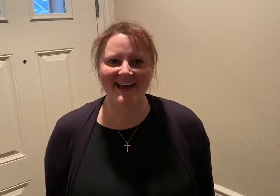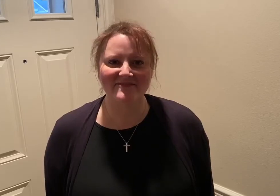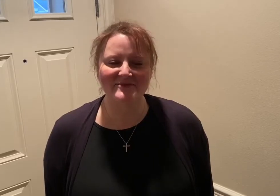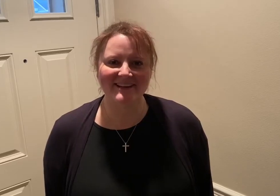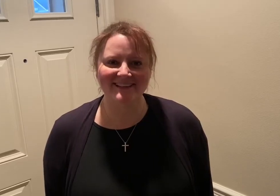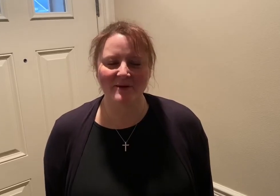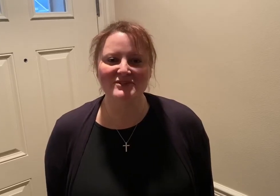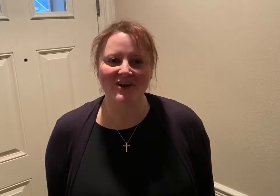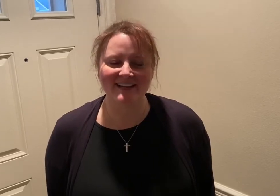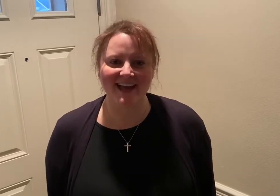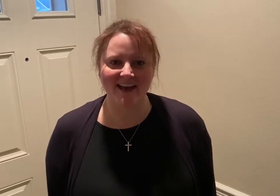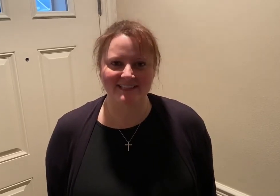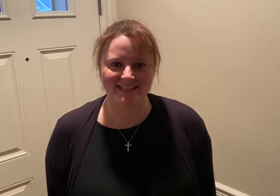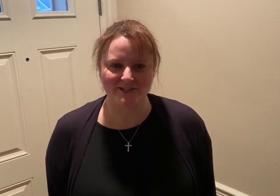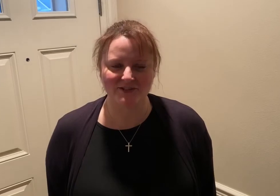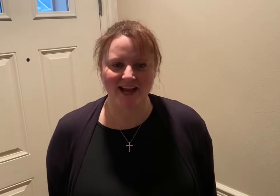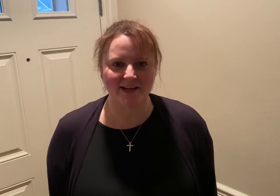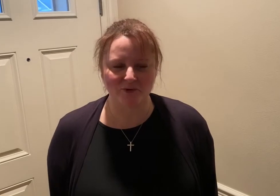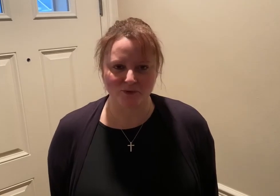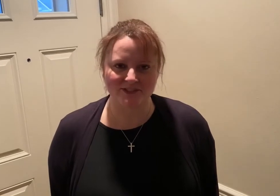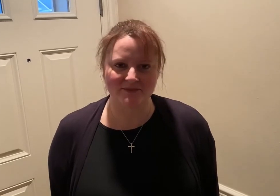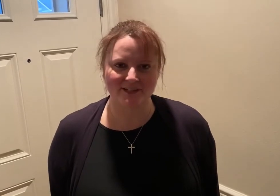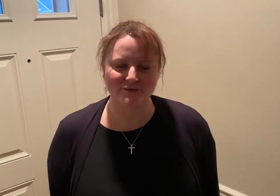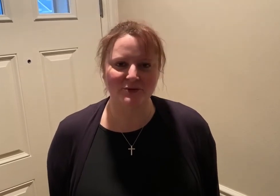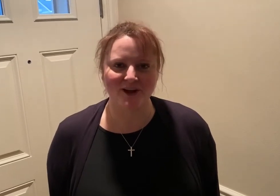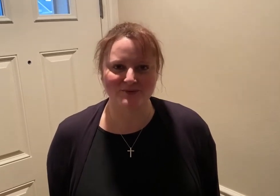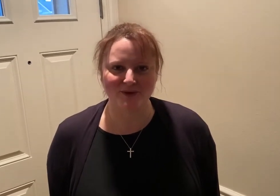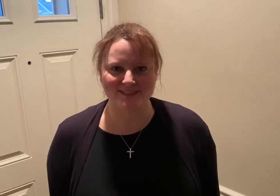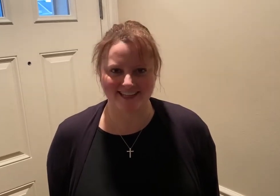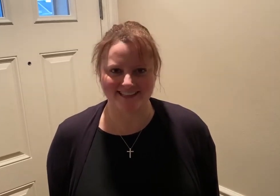Hi everyone, I'm Shauna Alexander and I'm a worship leader for Crossroads Kids.